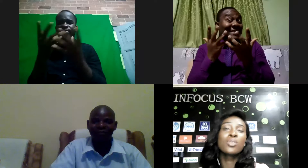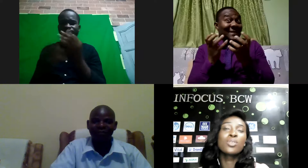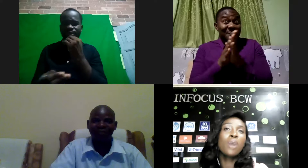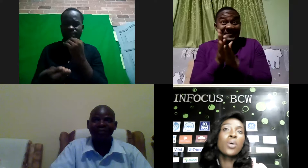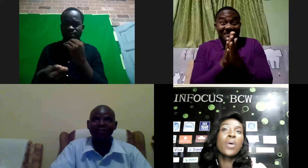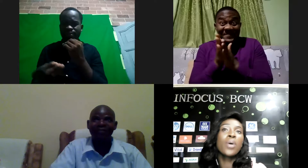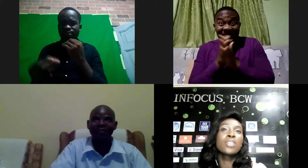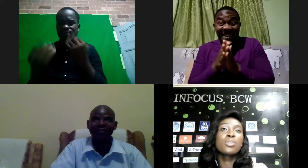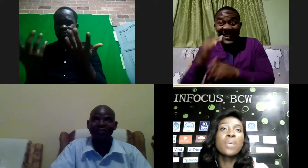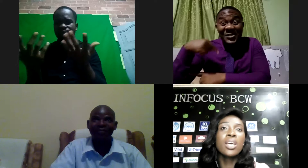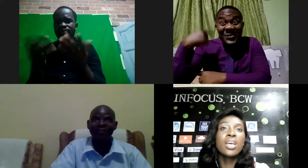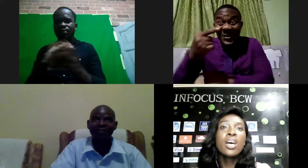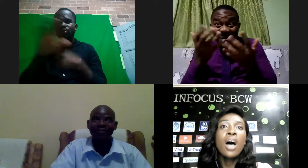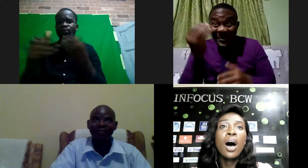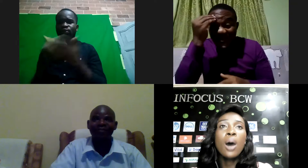out. Tomorrow we're going